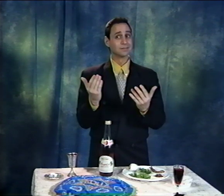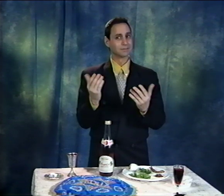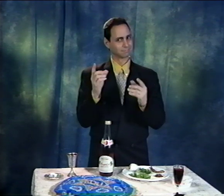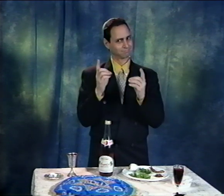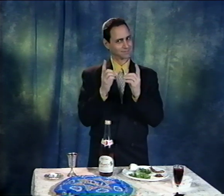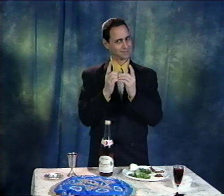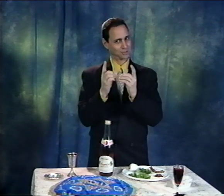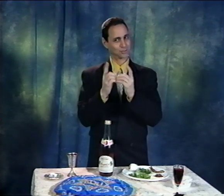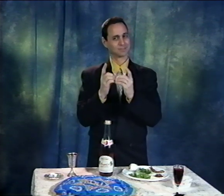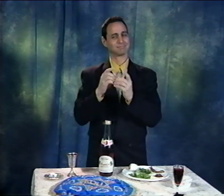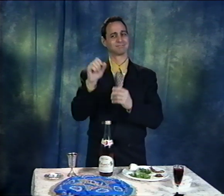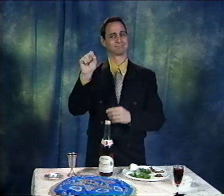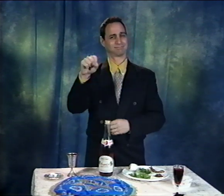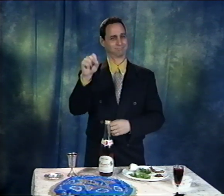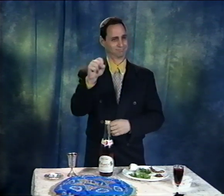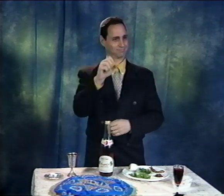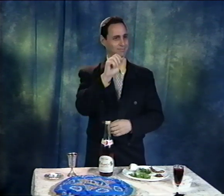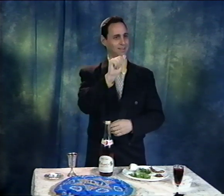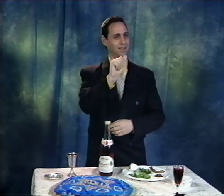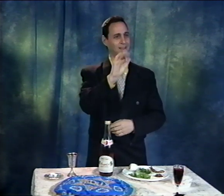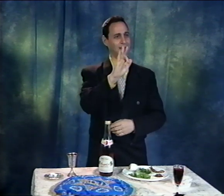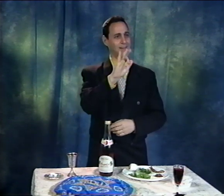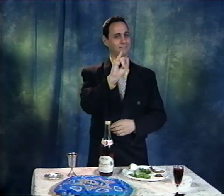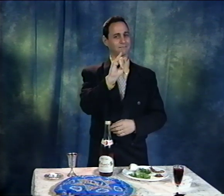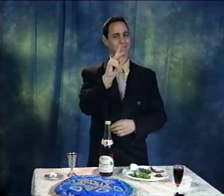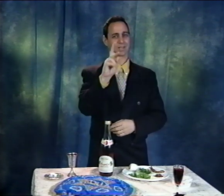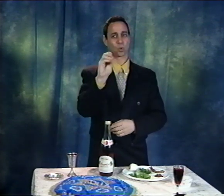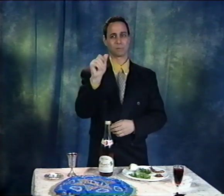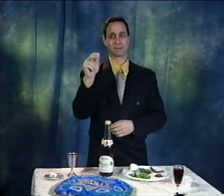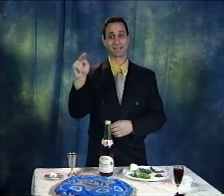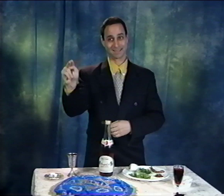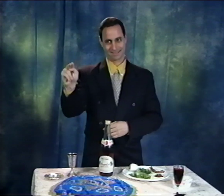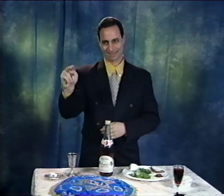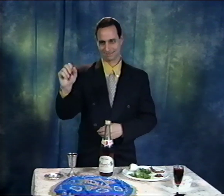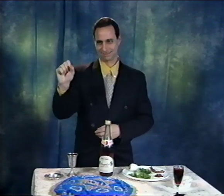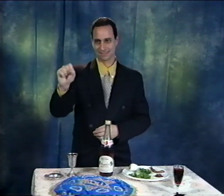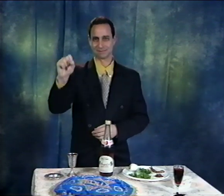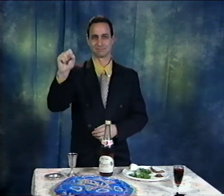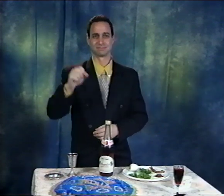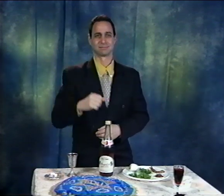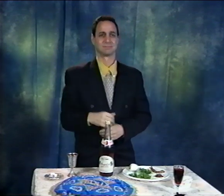waiting for our dessert. Yes, you're right, the afikomen.